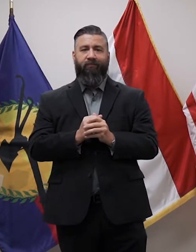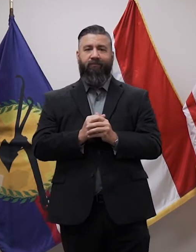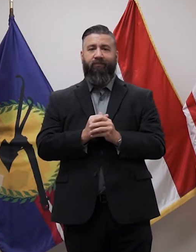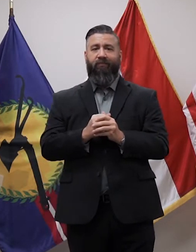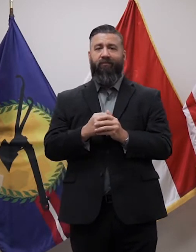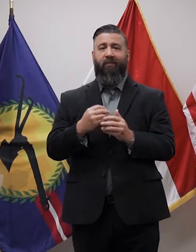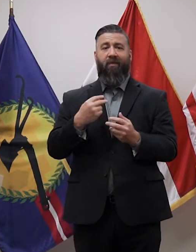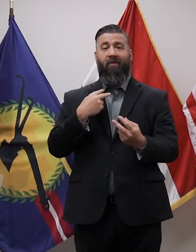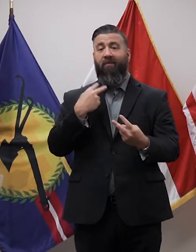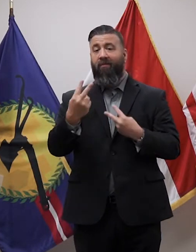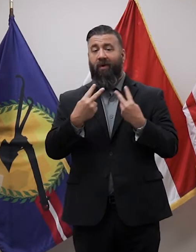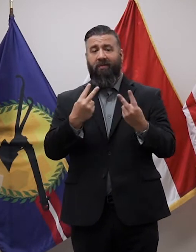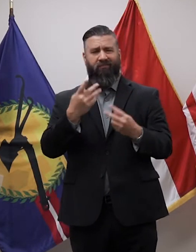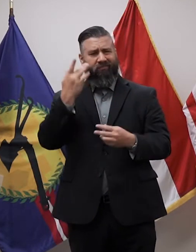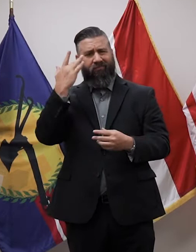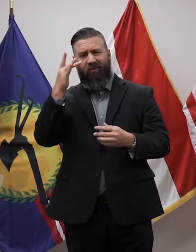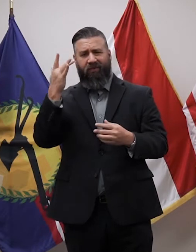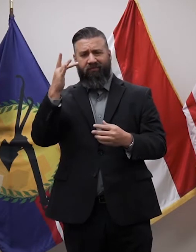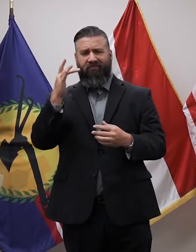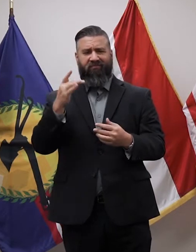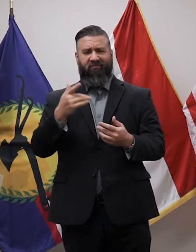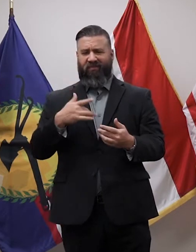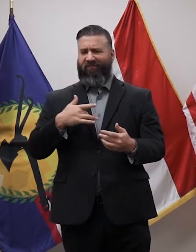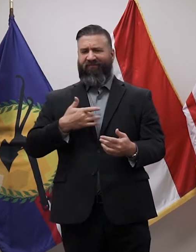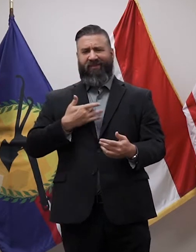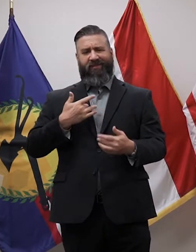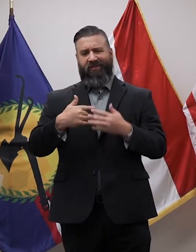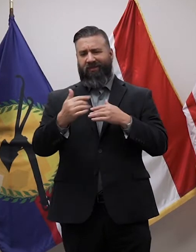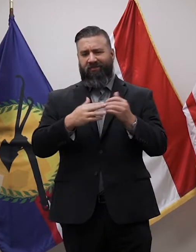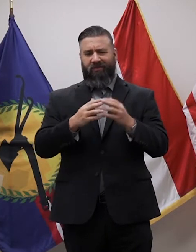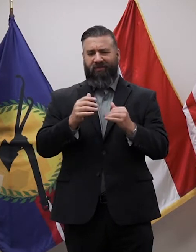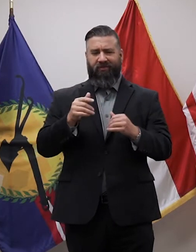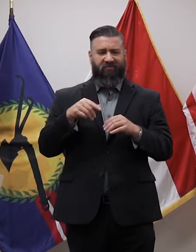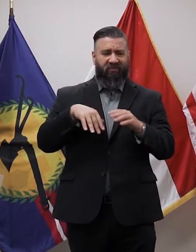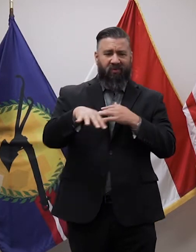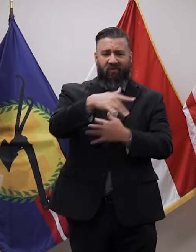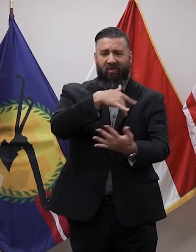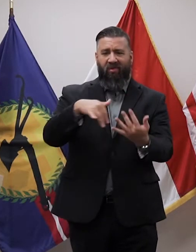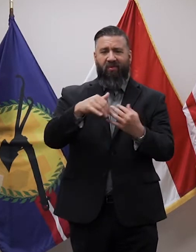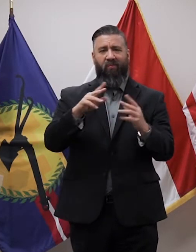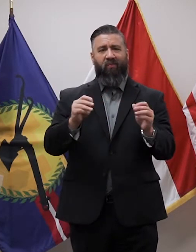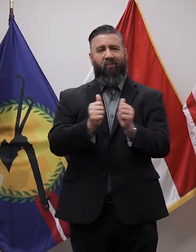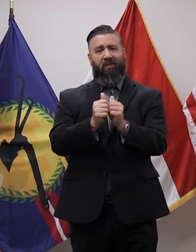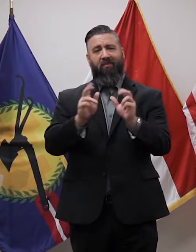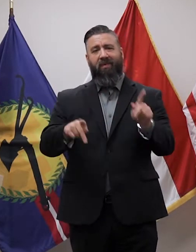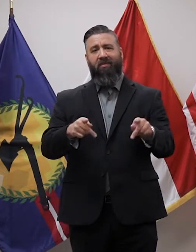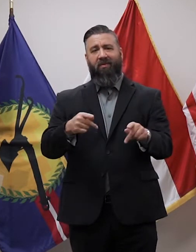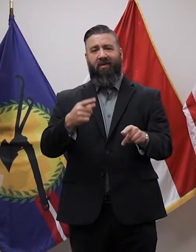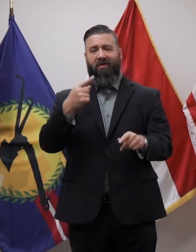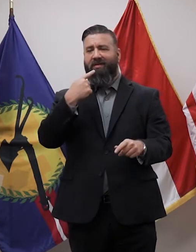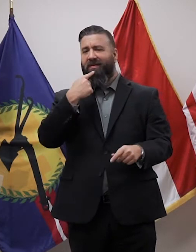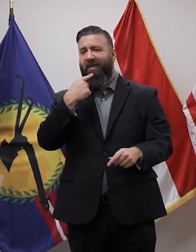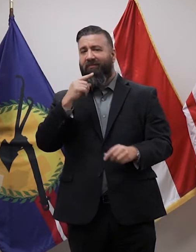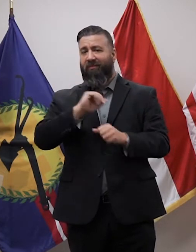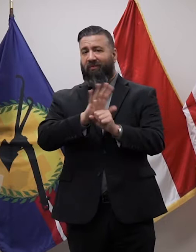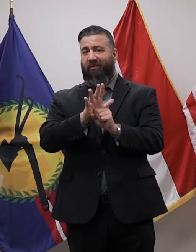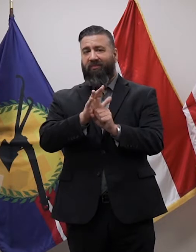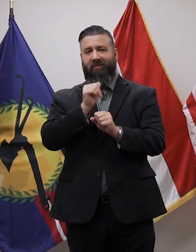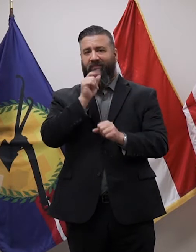crowd of unmasked people who say the virus isn't real. The vaccine is deadly and the masks don't